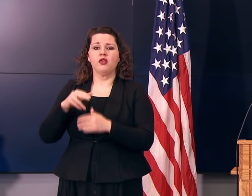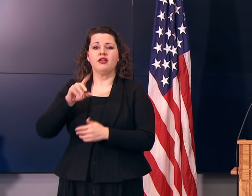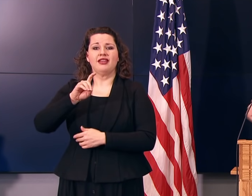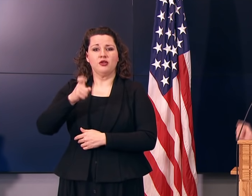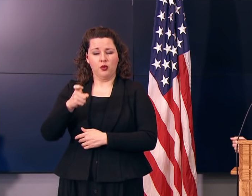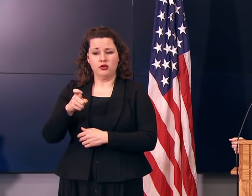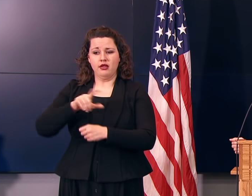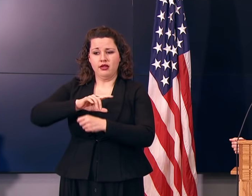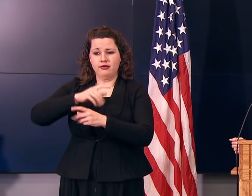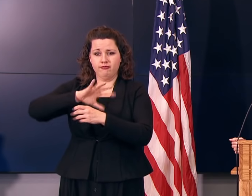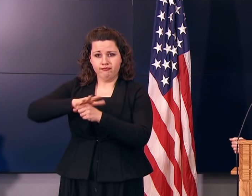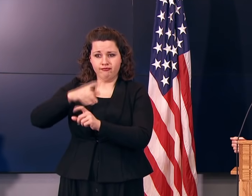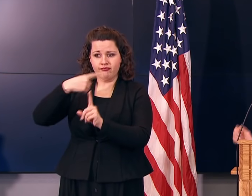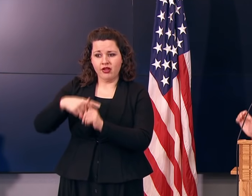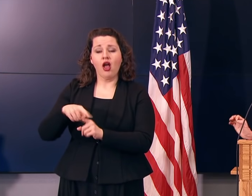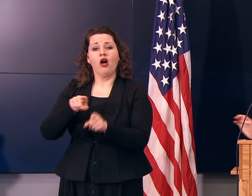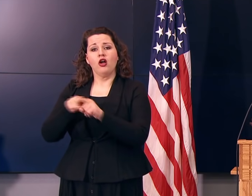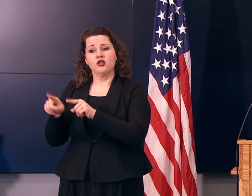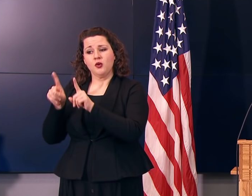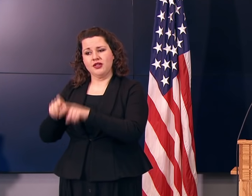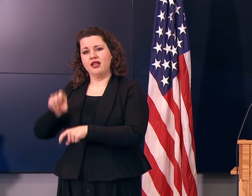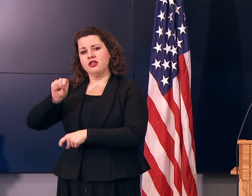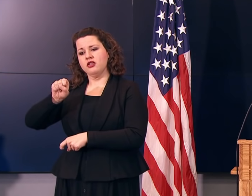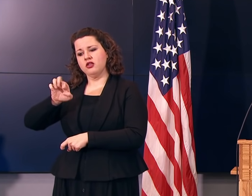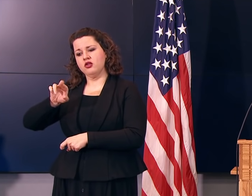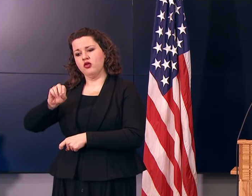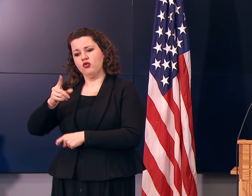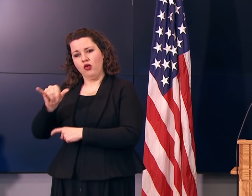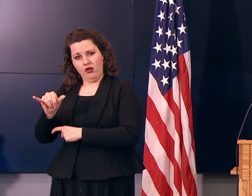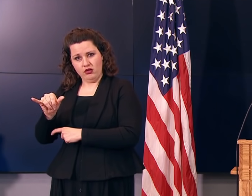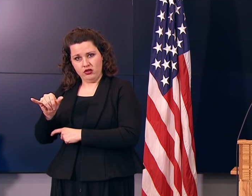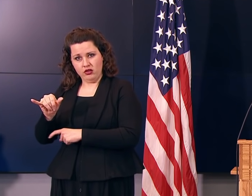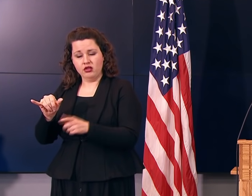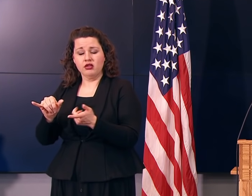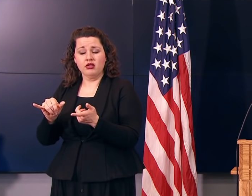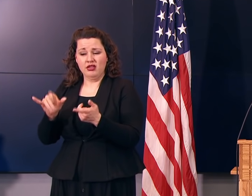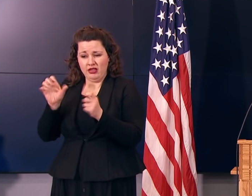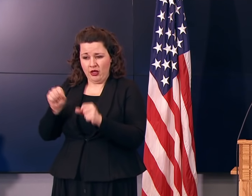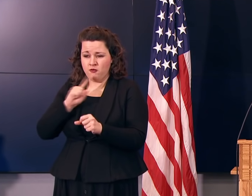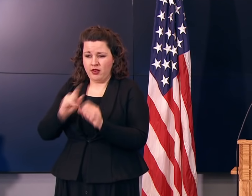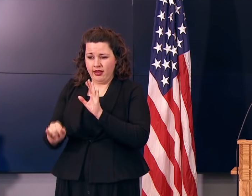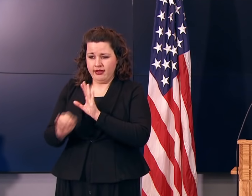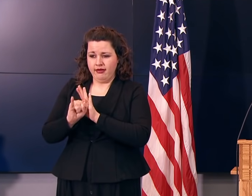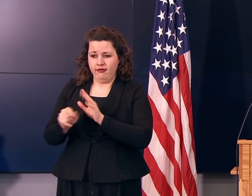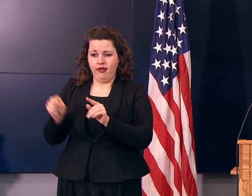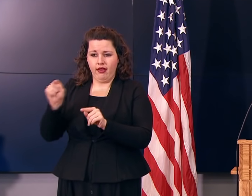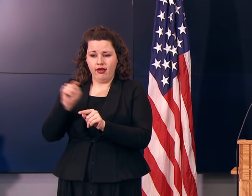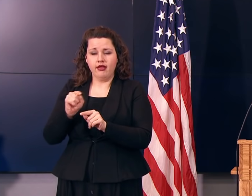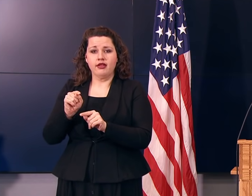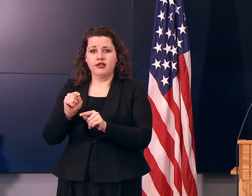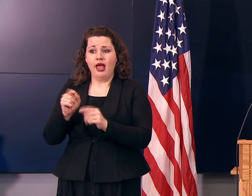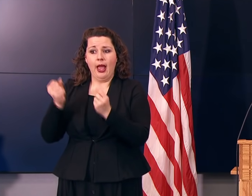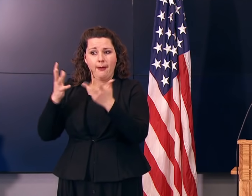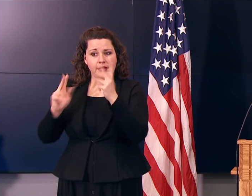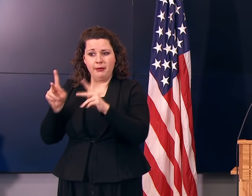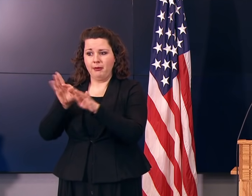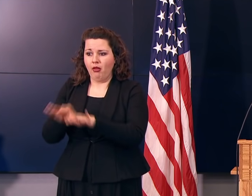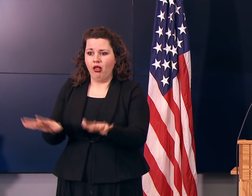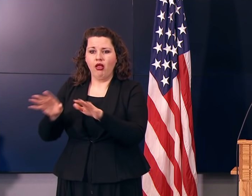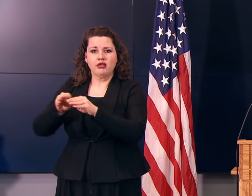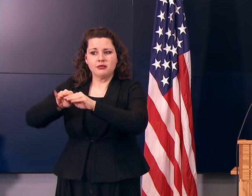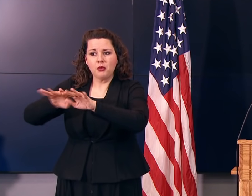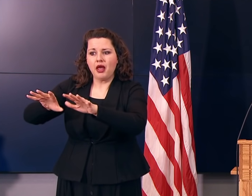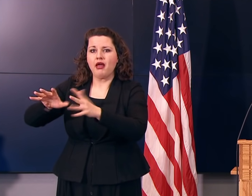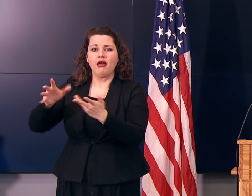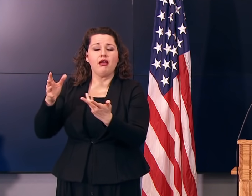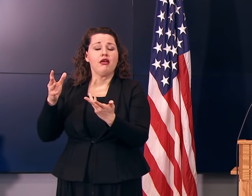diagnostic testing as well as serology testing on many of these facilities so that we can really identify the scope and the spread, and hopefully